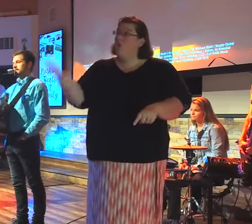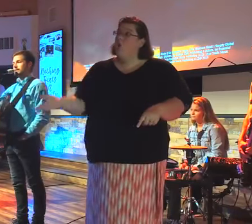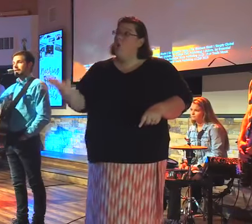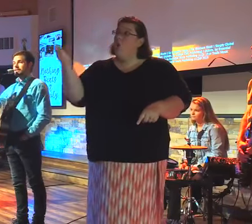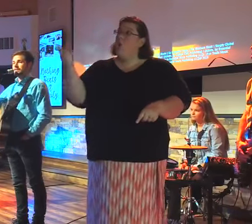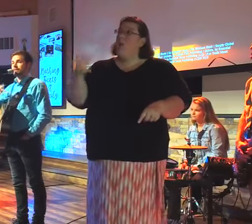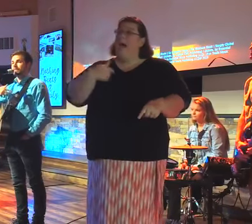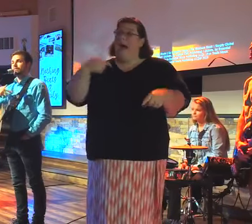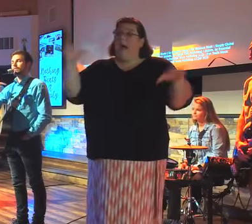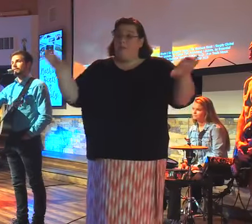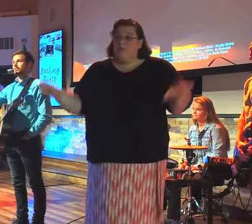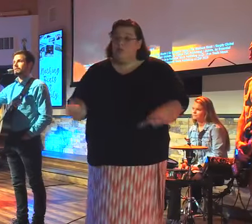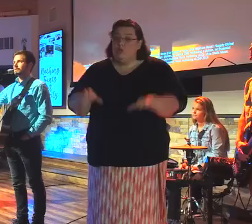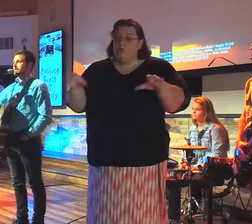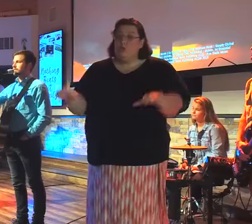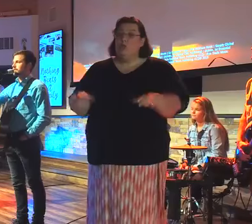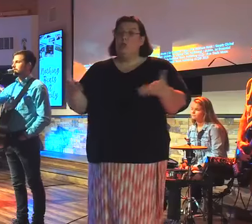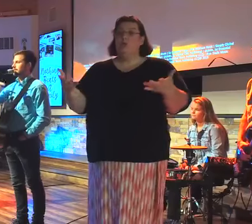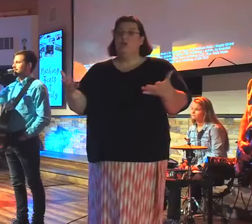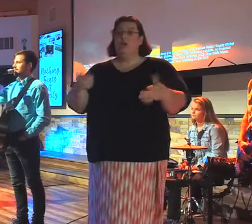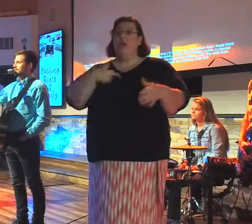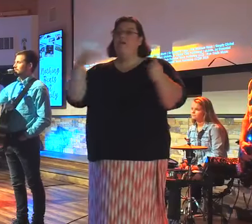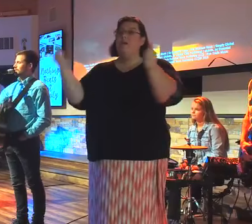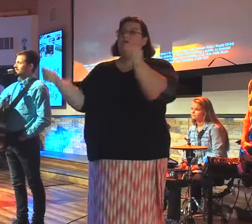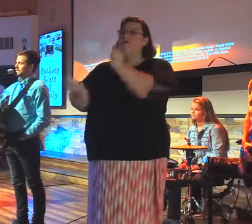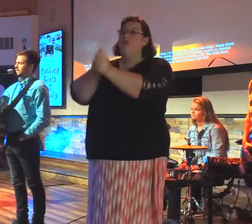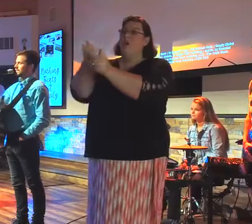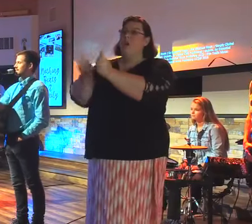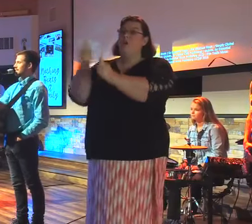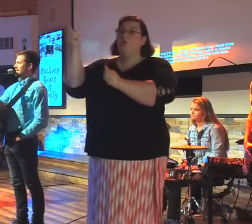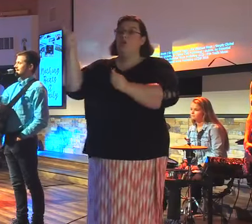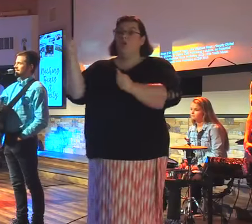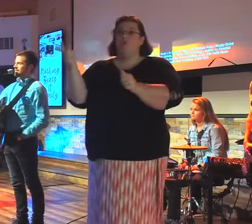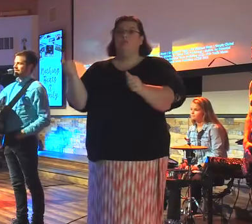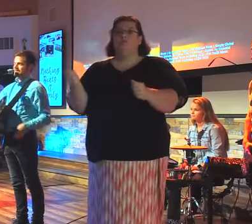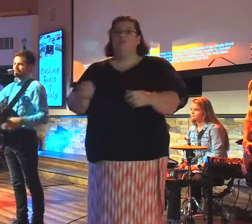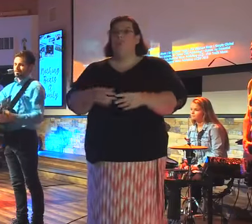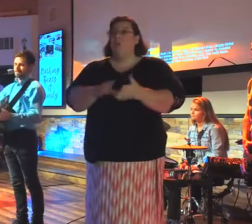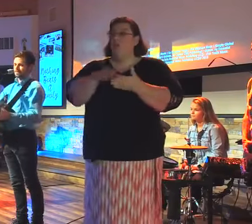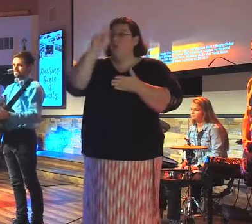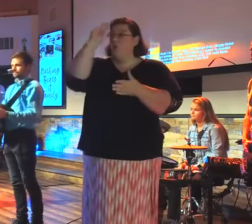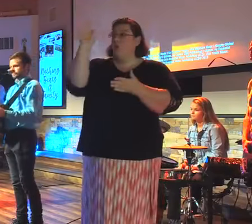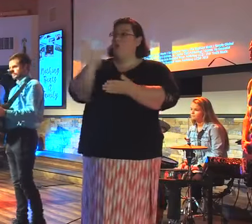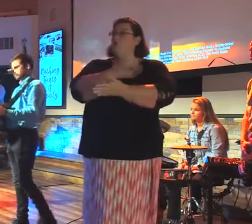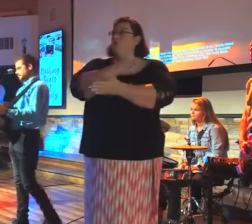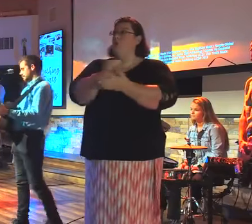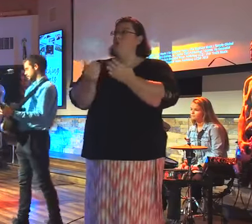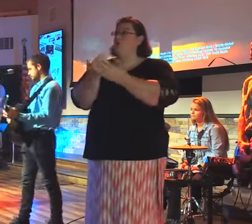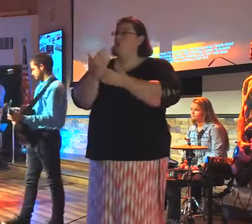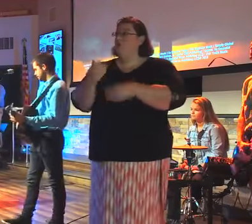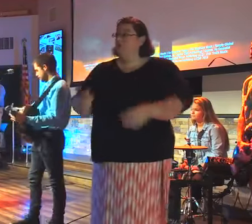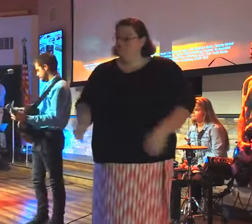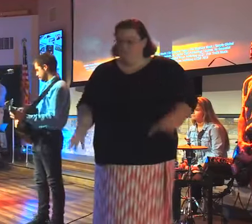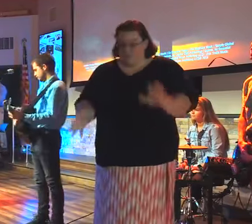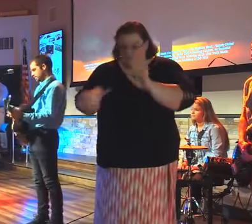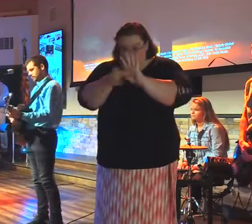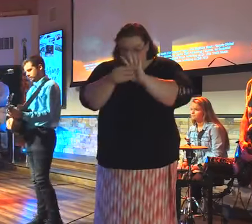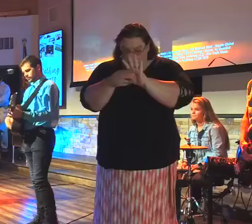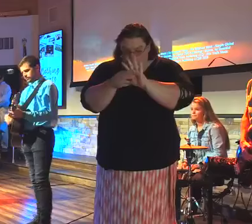this song says. It's, I'm going to follow you anywhere. So if you've heard it, sing it with us. If not, learn it and sing it out.